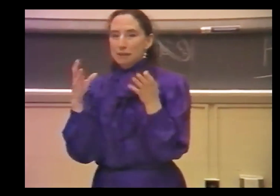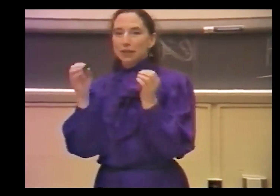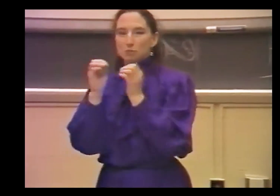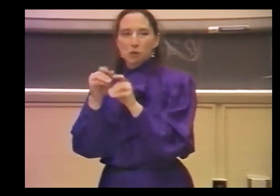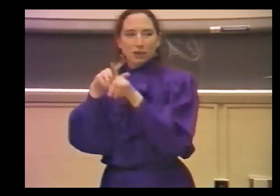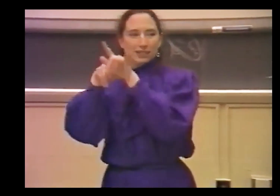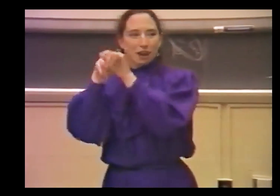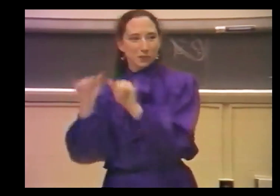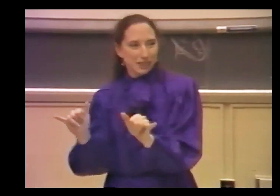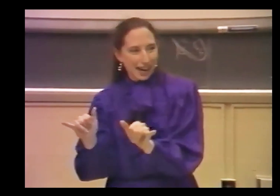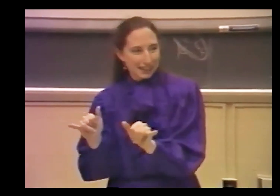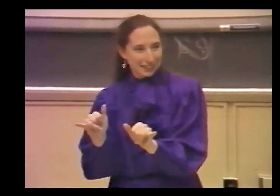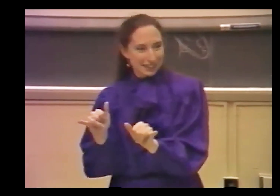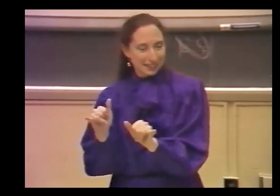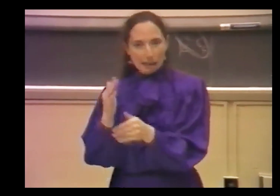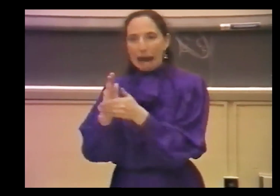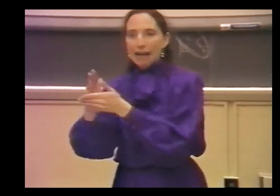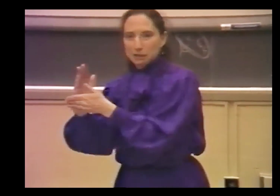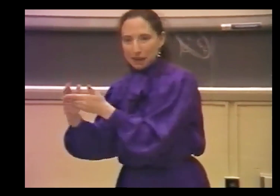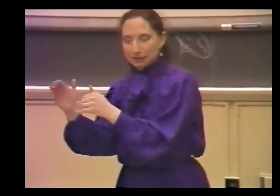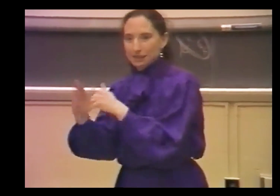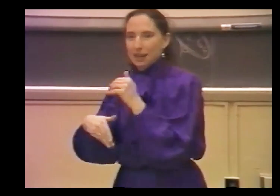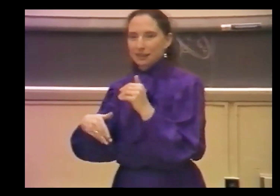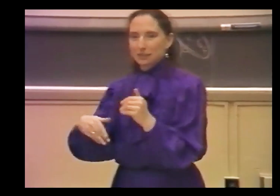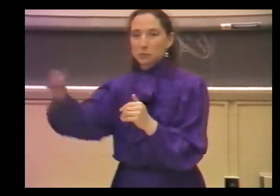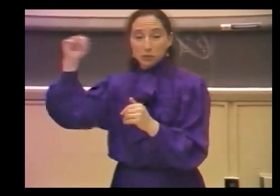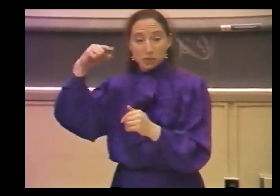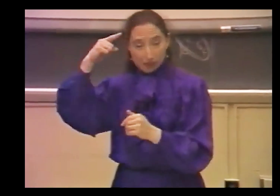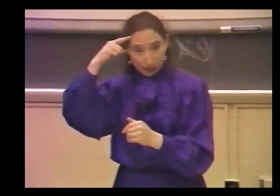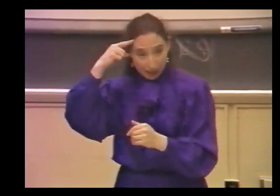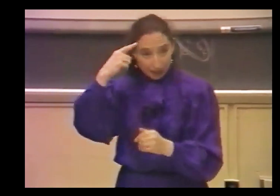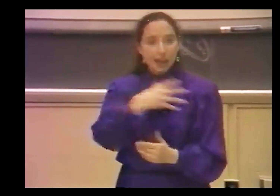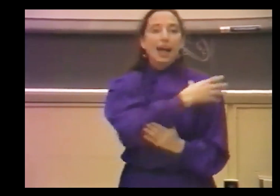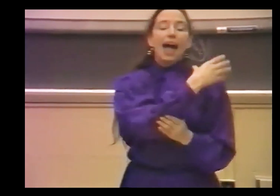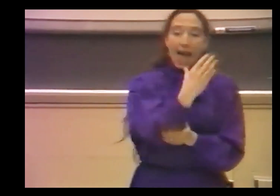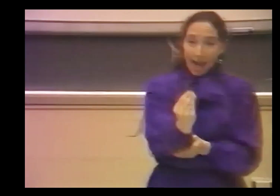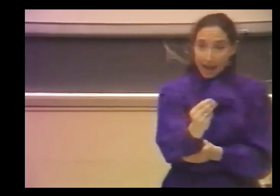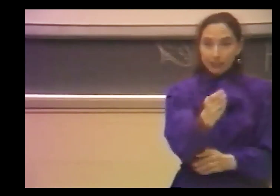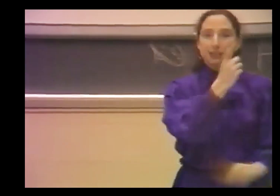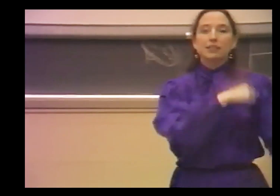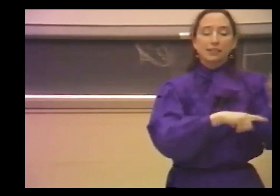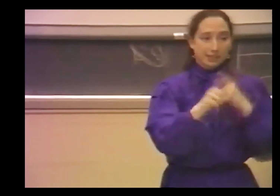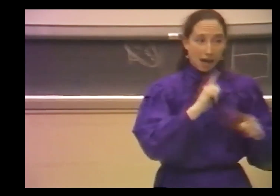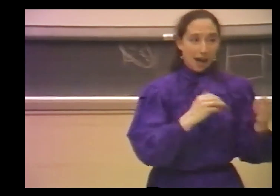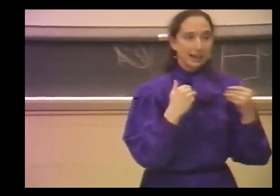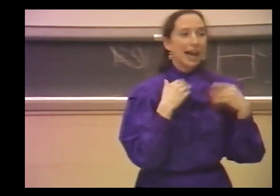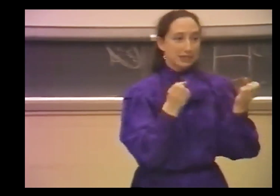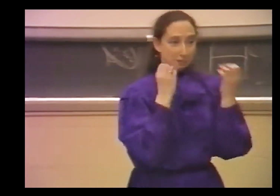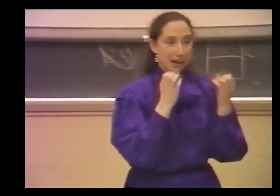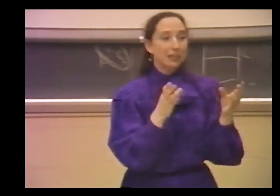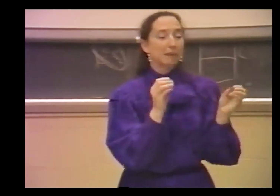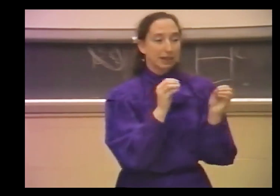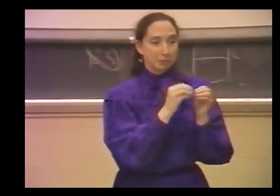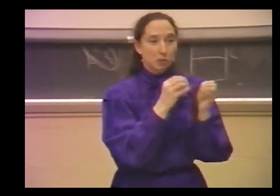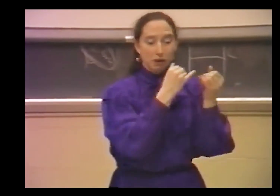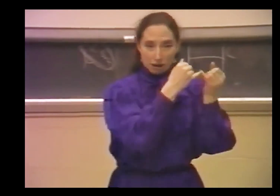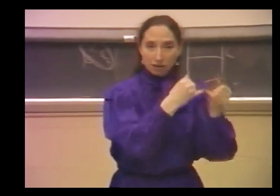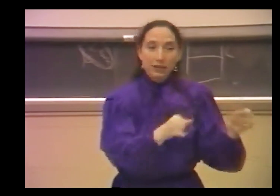many more simultaneous aspects than we used to think, and sign has many, many more